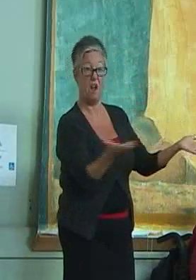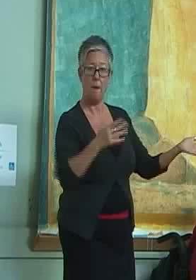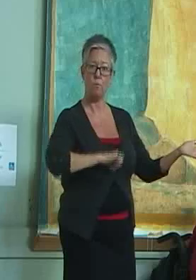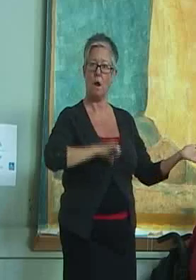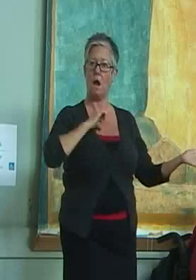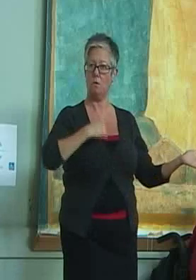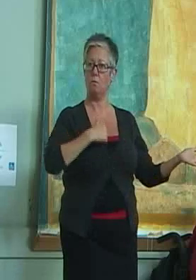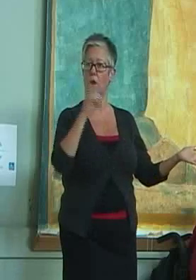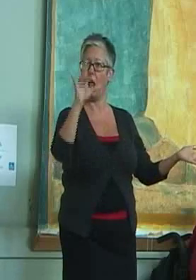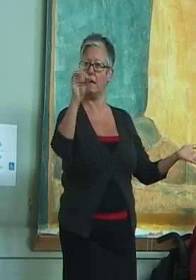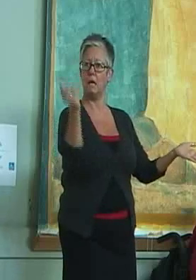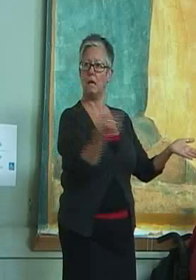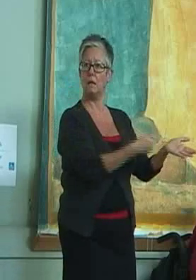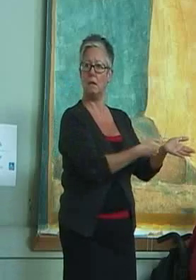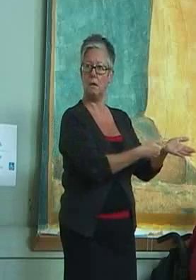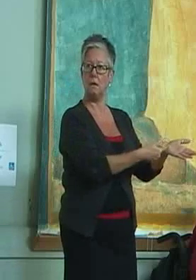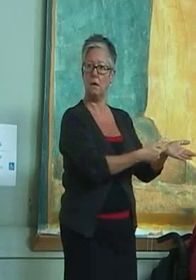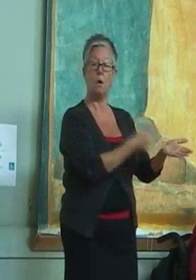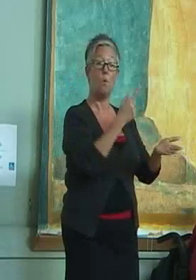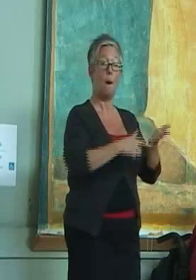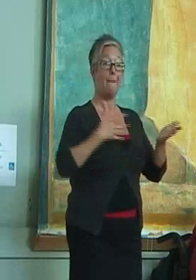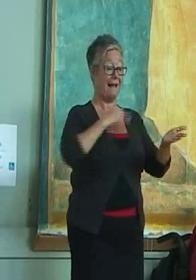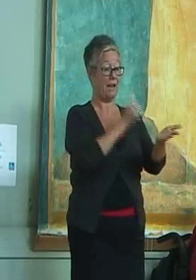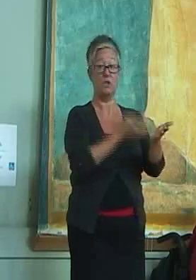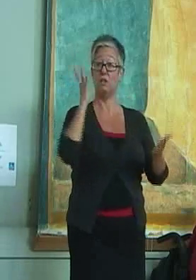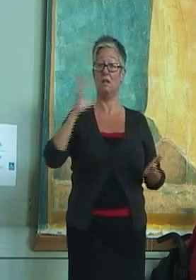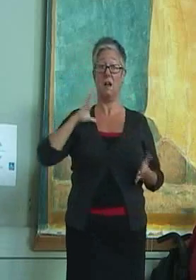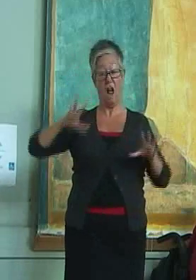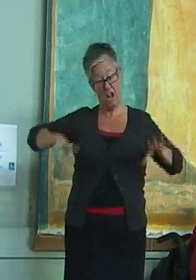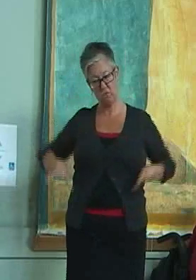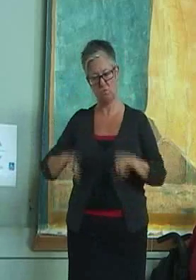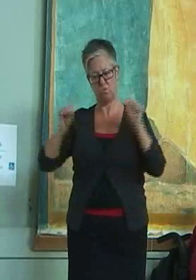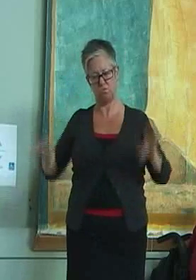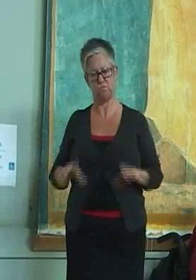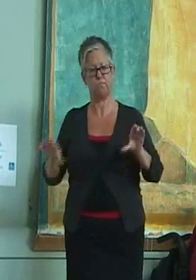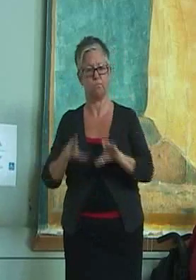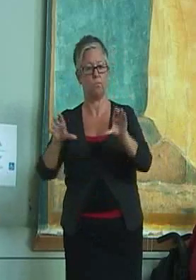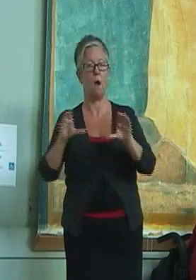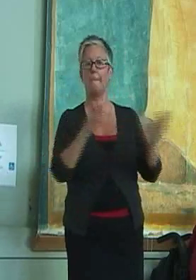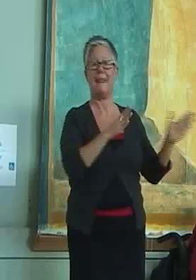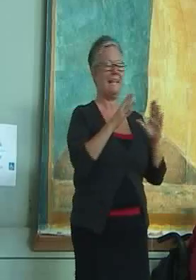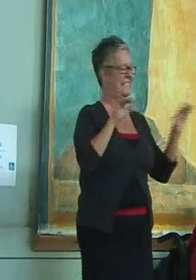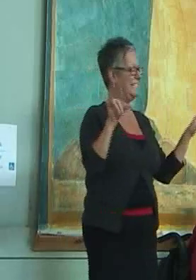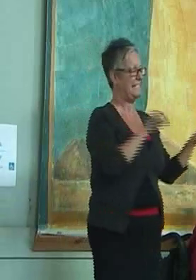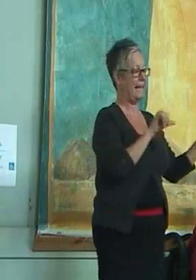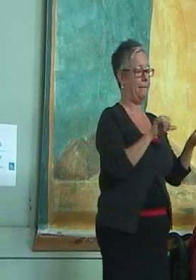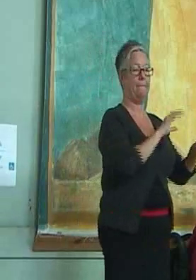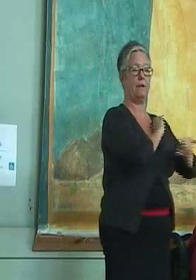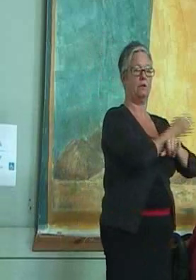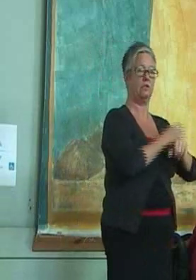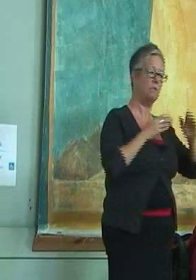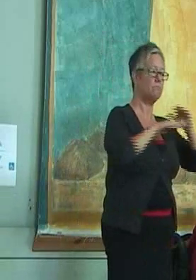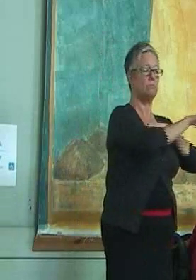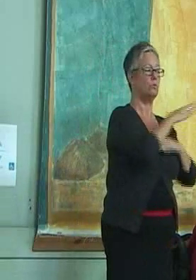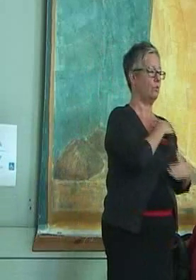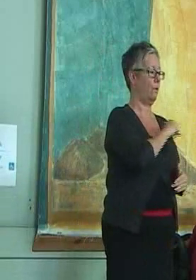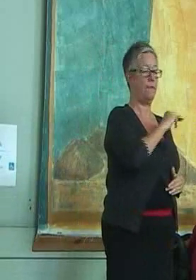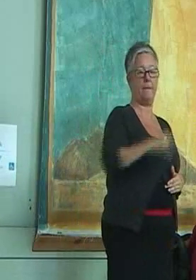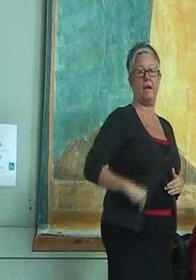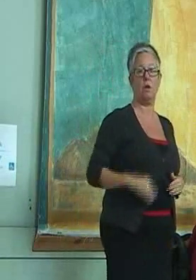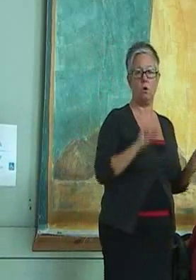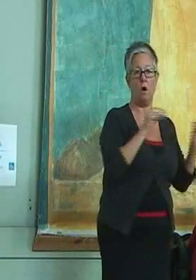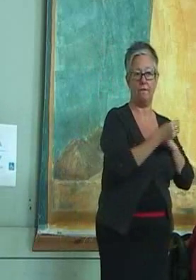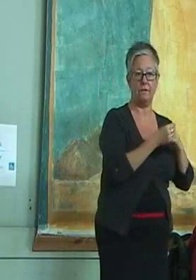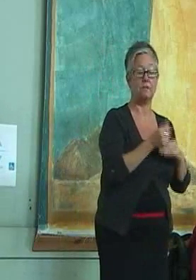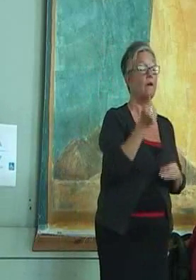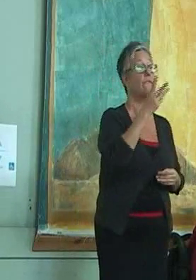reality is that the same energy that I brought then is the energy that I wish to bring to the office of mayor. And there's a couple of issues and questions that came up but